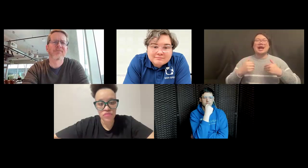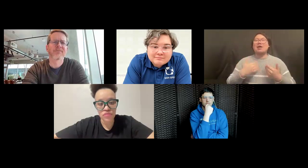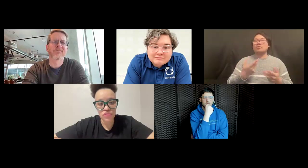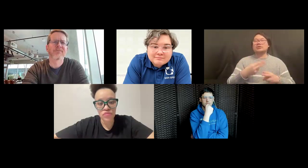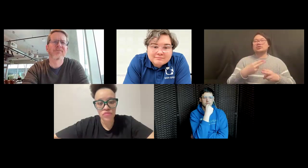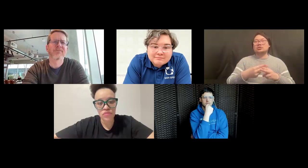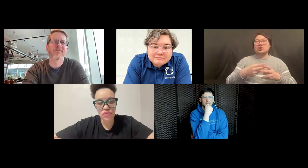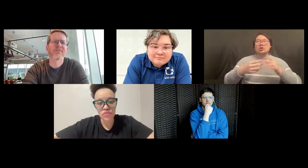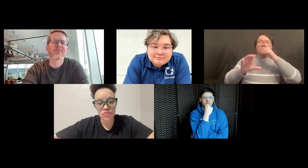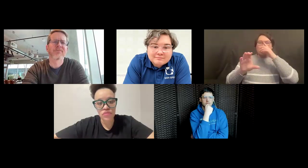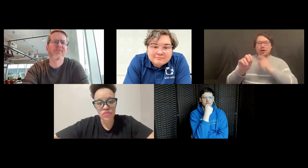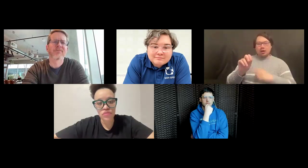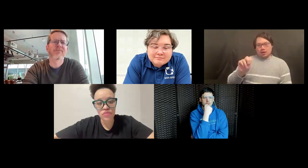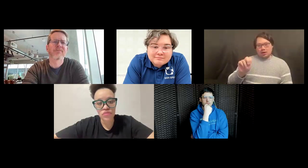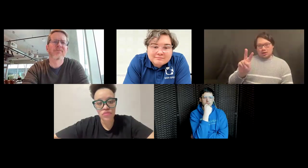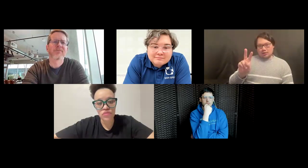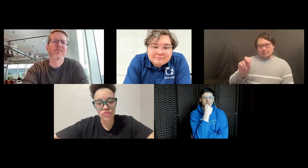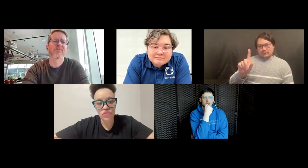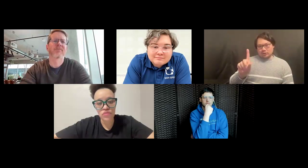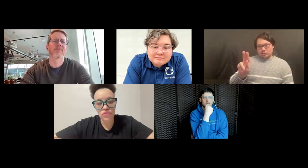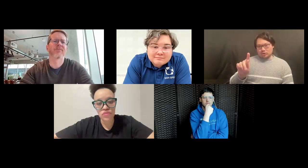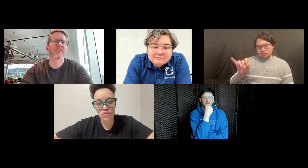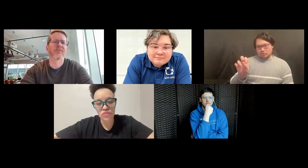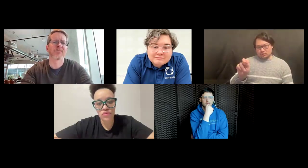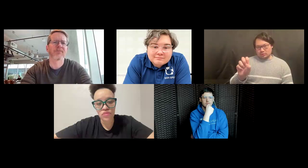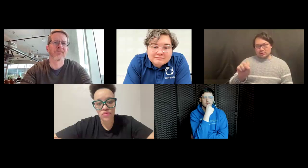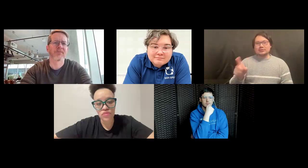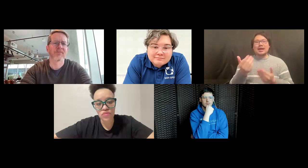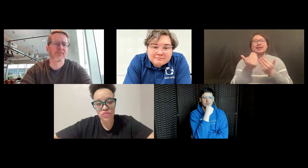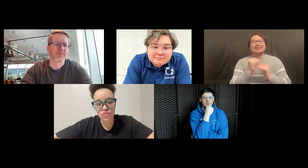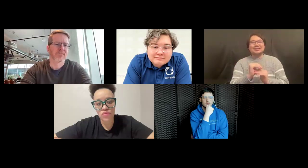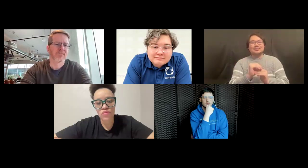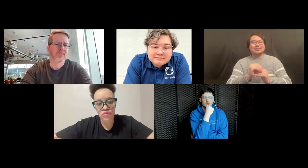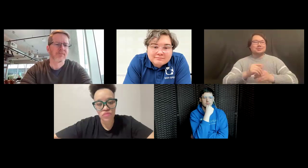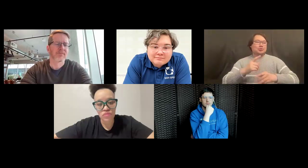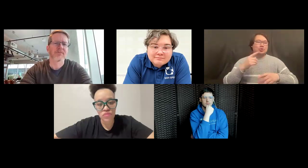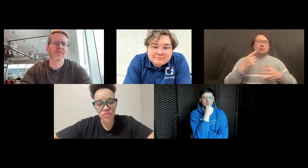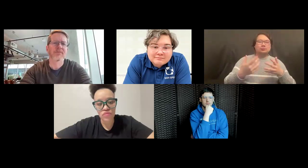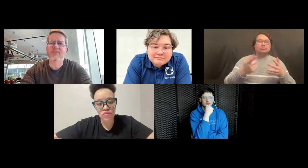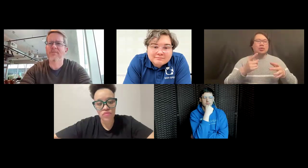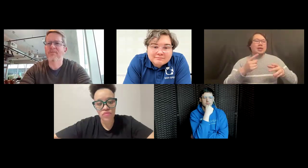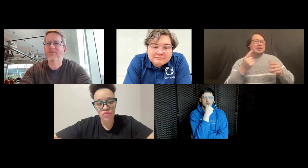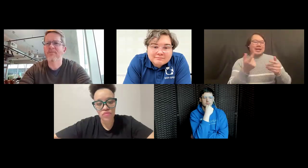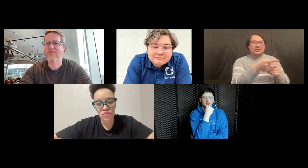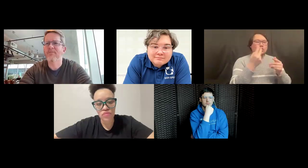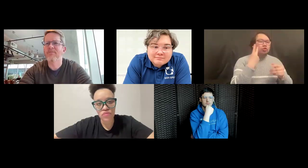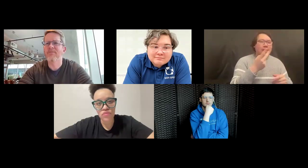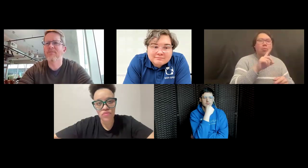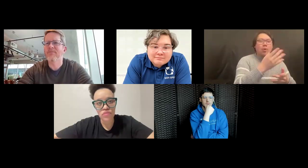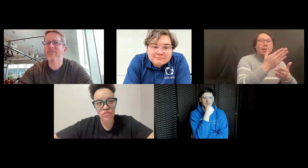And this limits